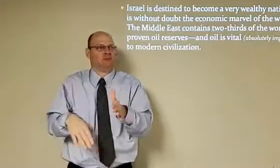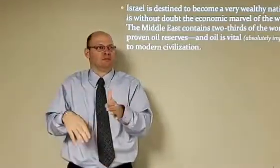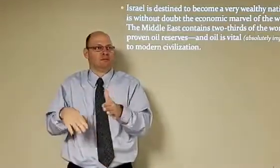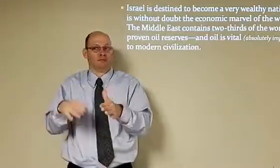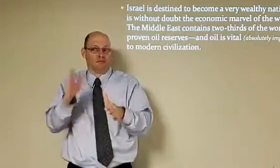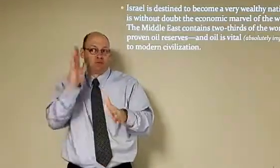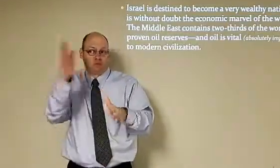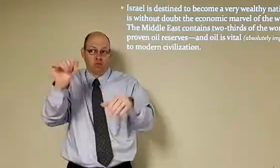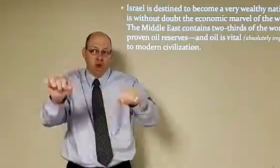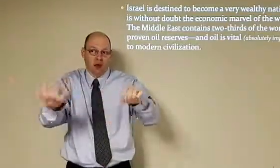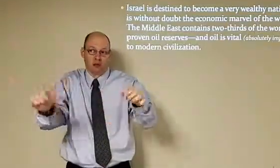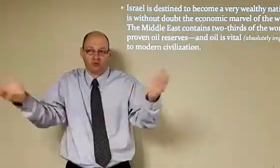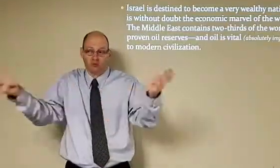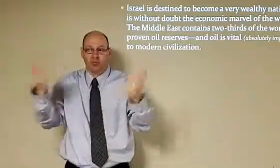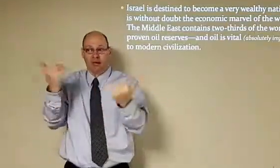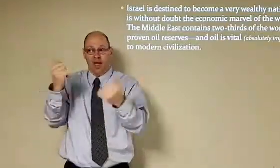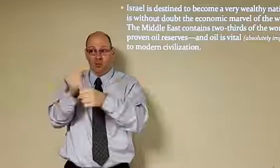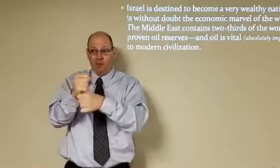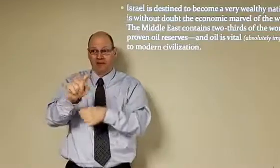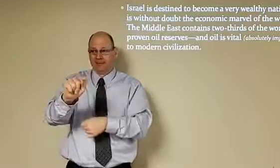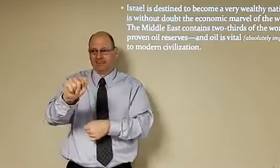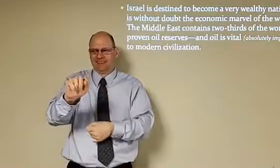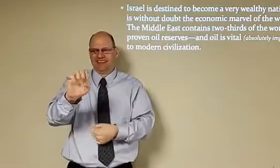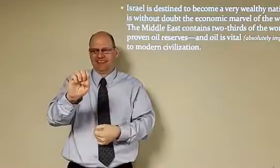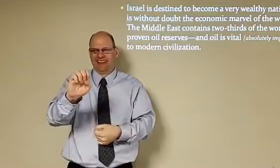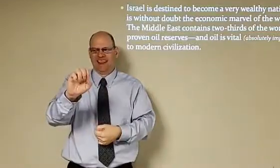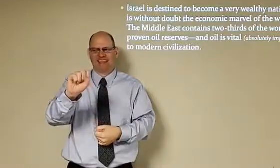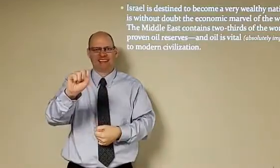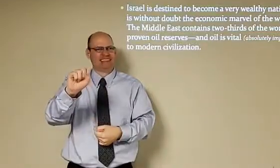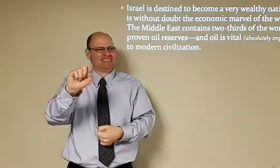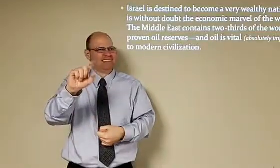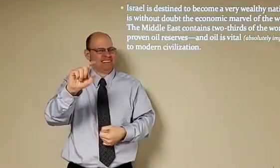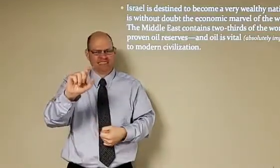be more expensive.